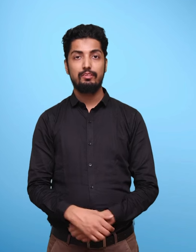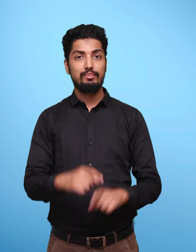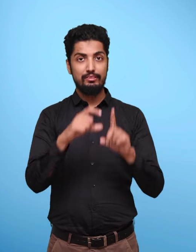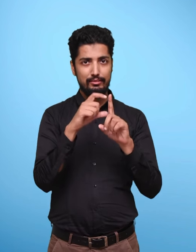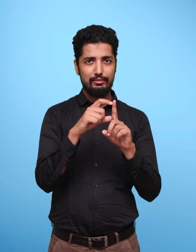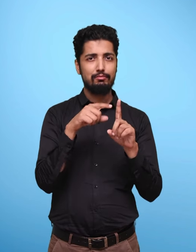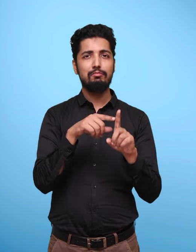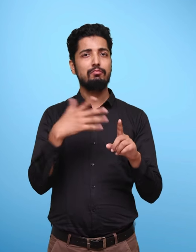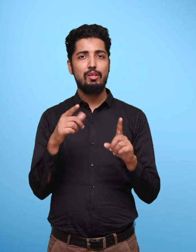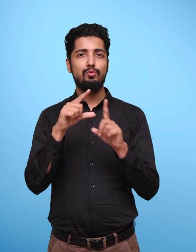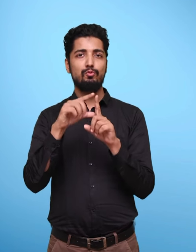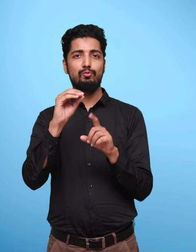D is for dog,